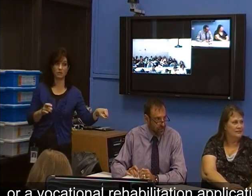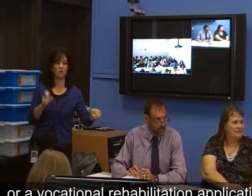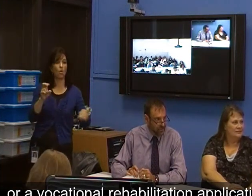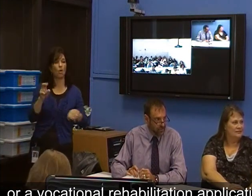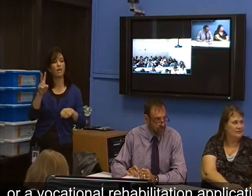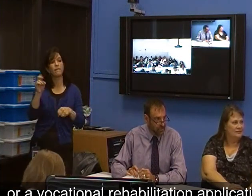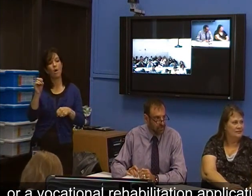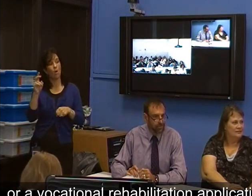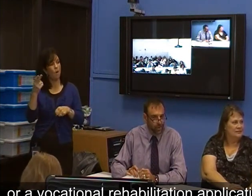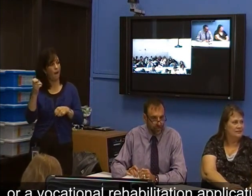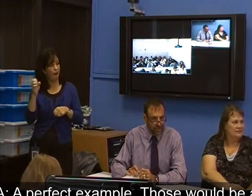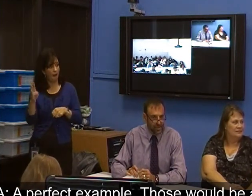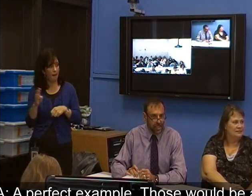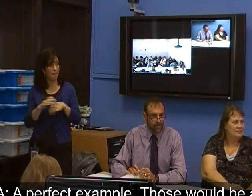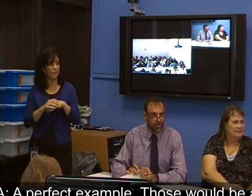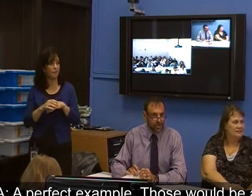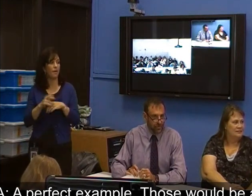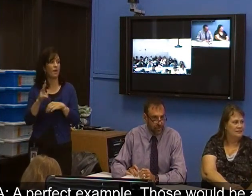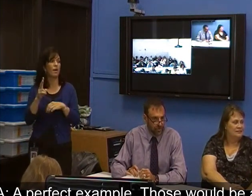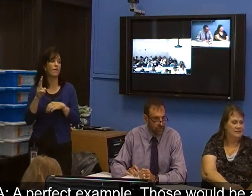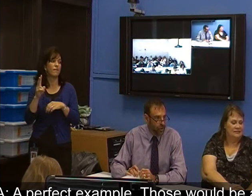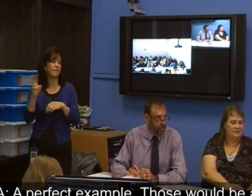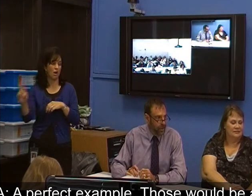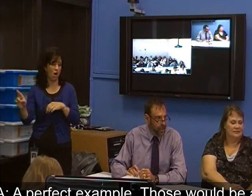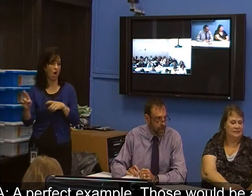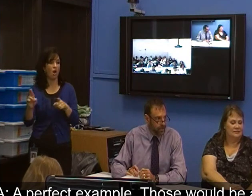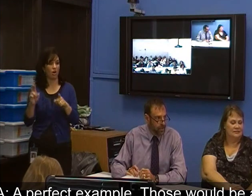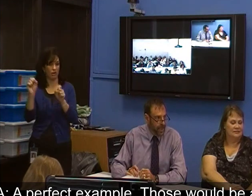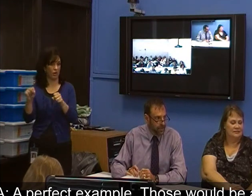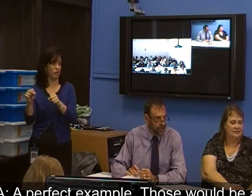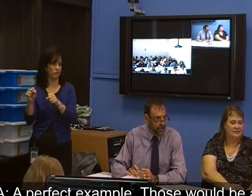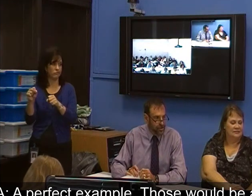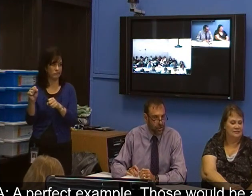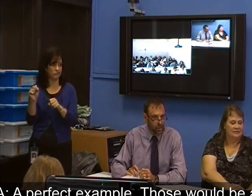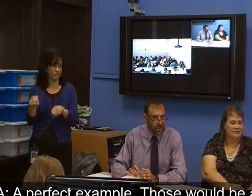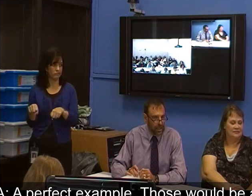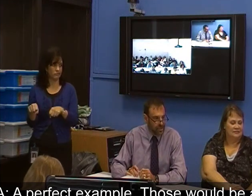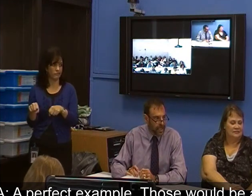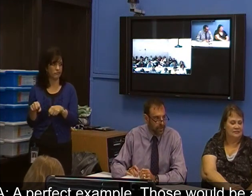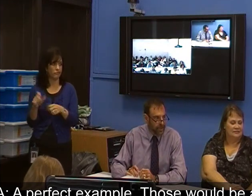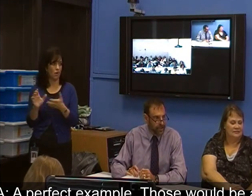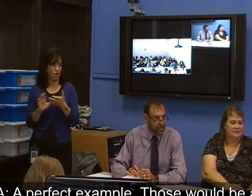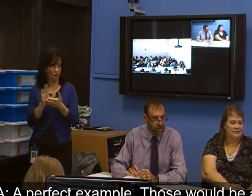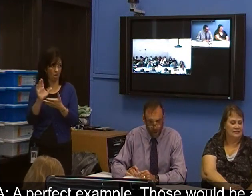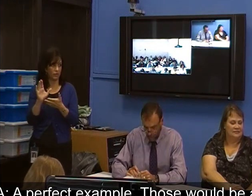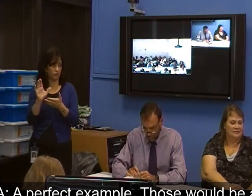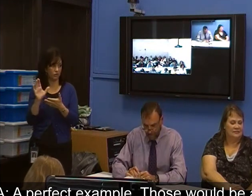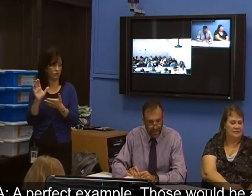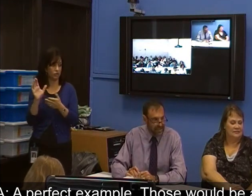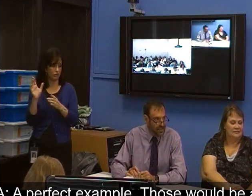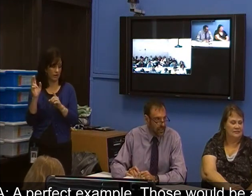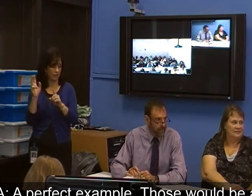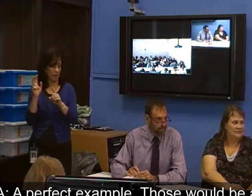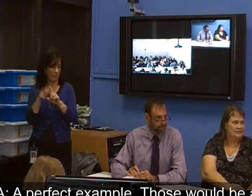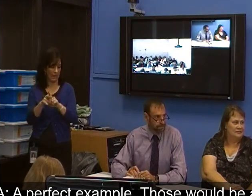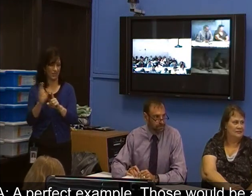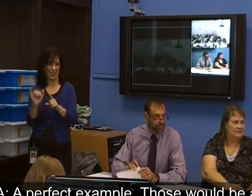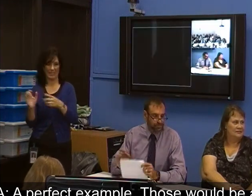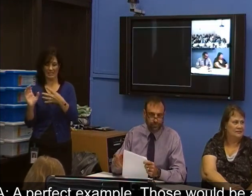vocational rehabilitation application. Perfect examples. Voc rehab application or college application would be a